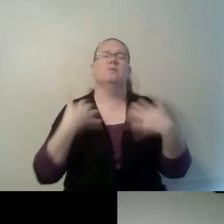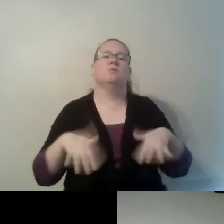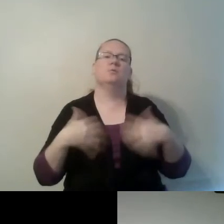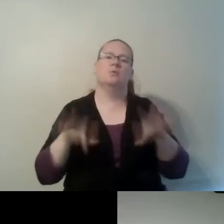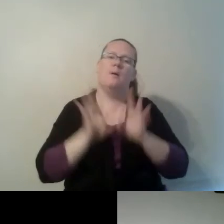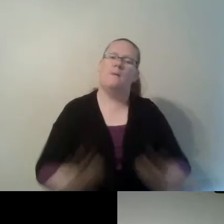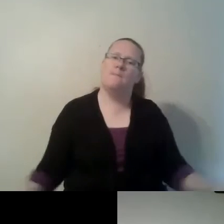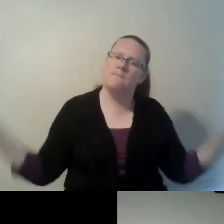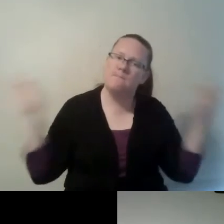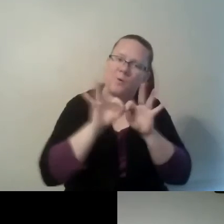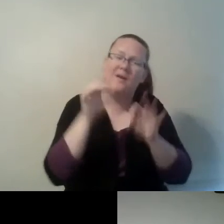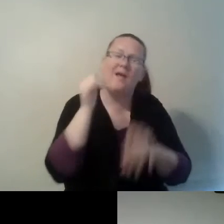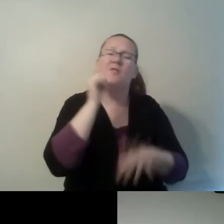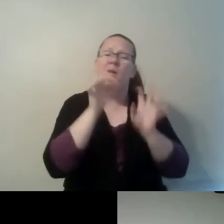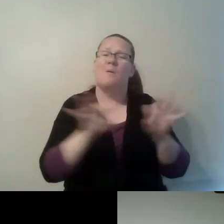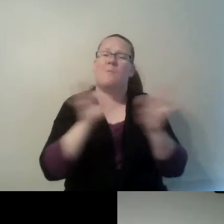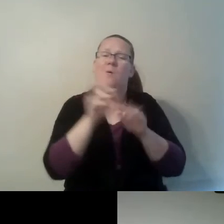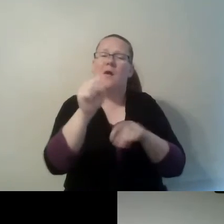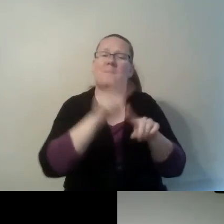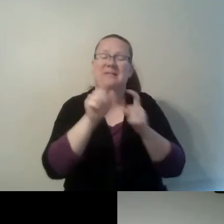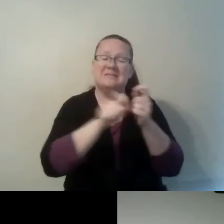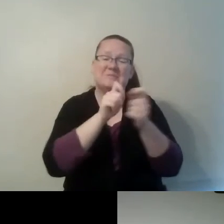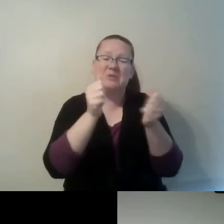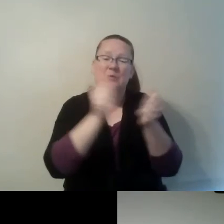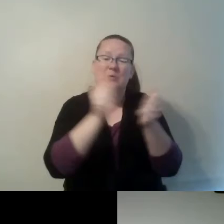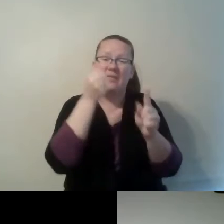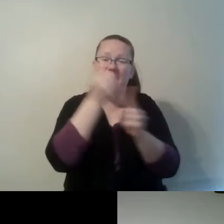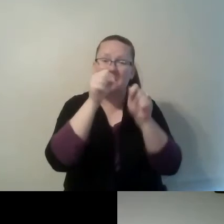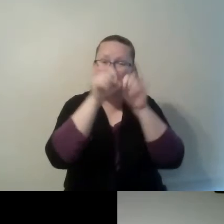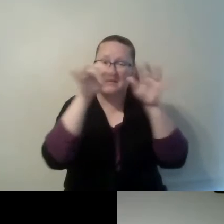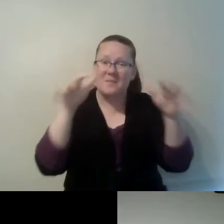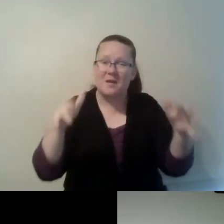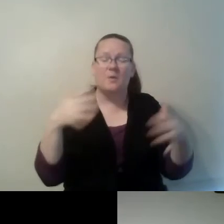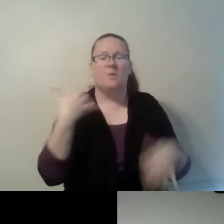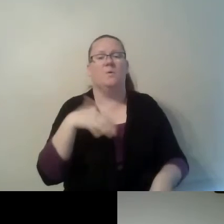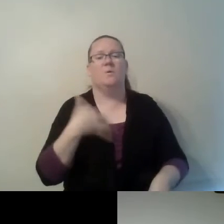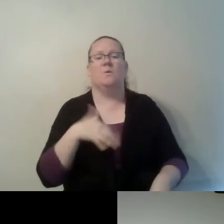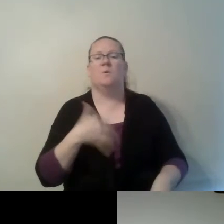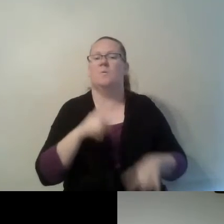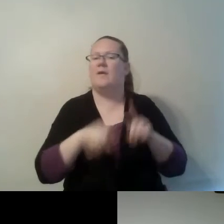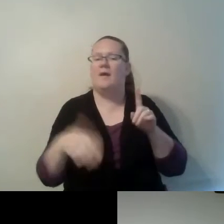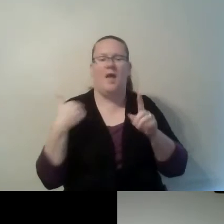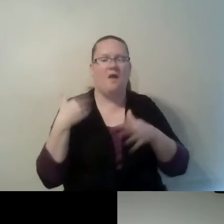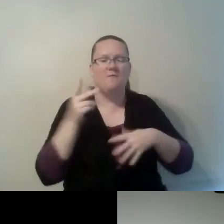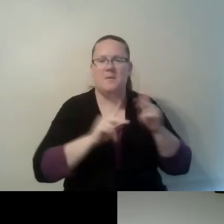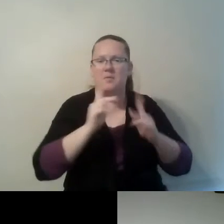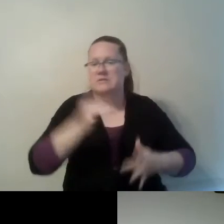pandemic, we cannot have first responders, be on the front lines and be sick.